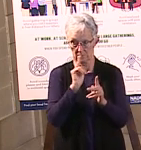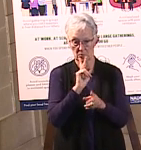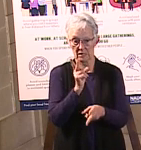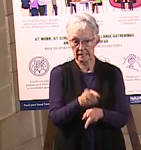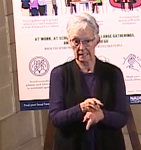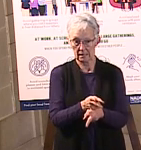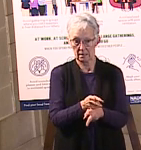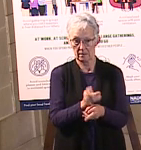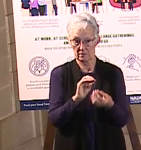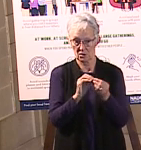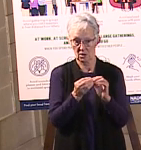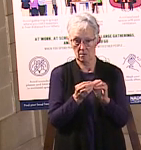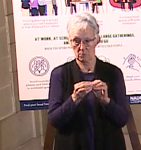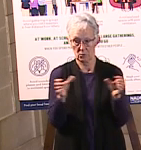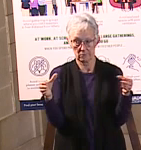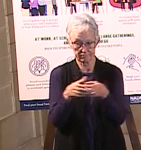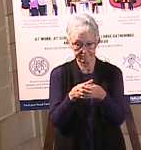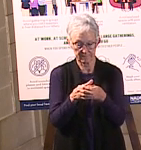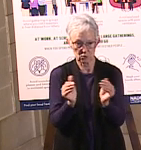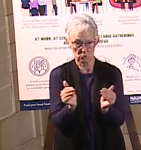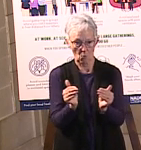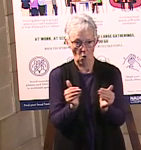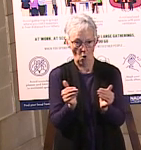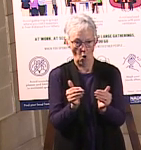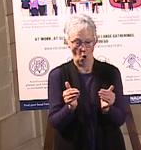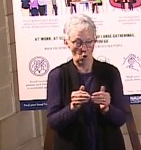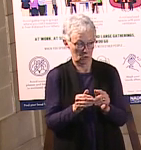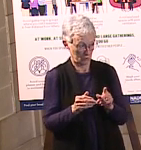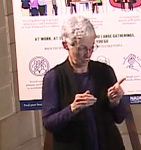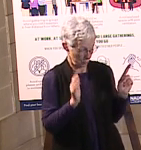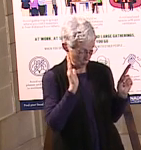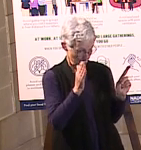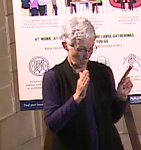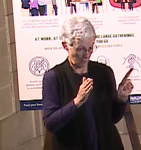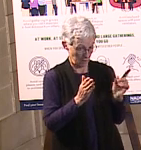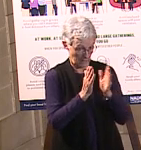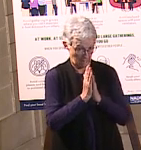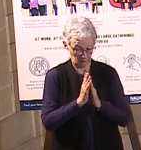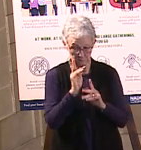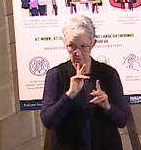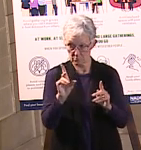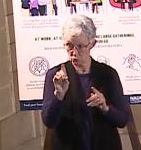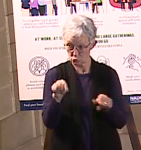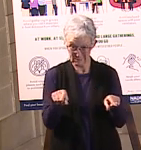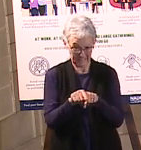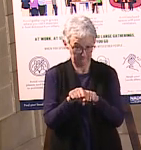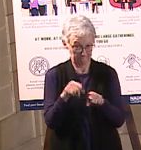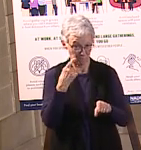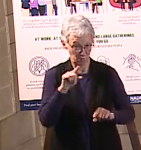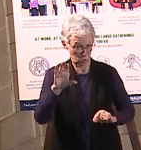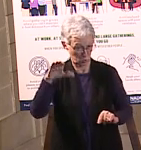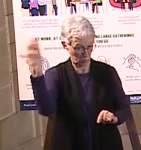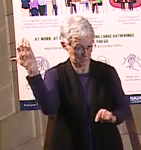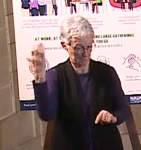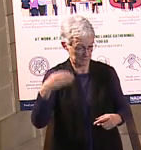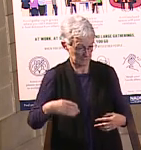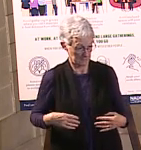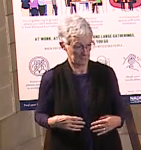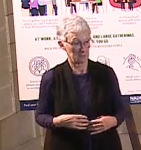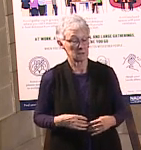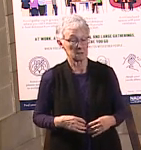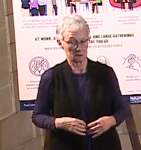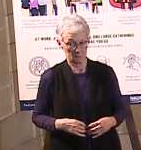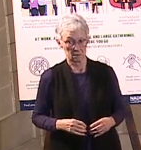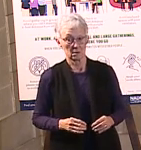Are you going to offer the same advice for Christmas? So Martha said, we asked people for Thanksgiving to keep it